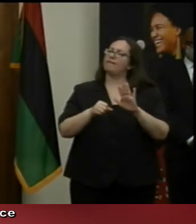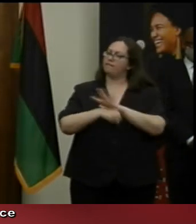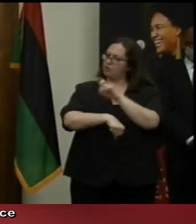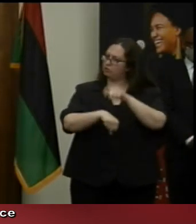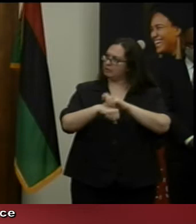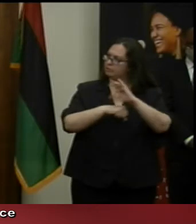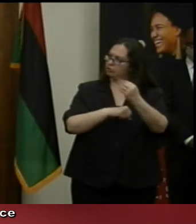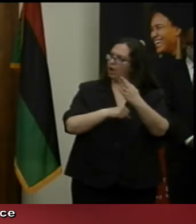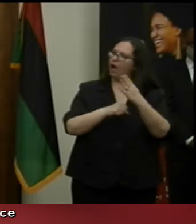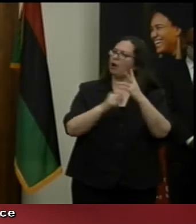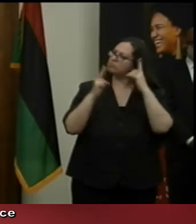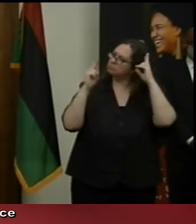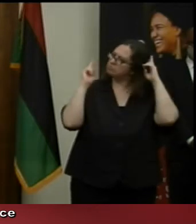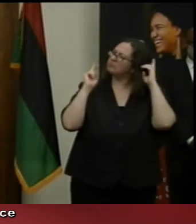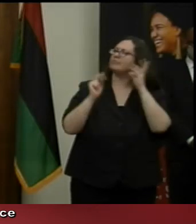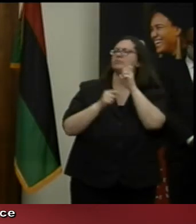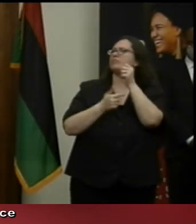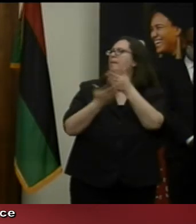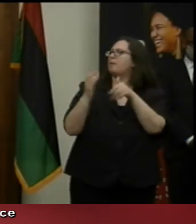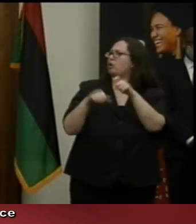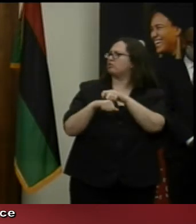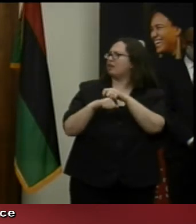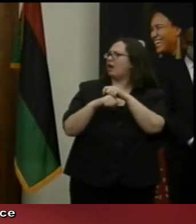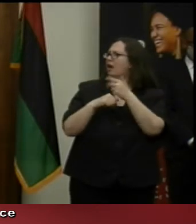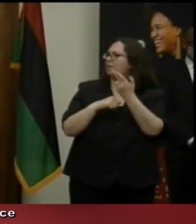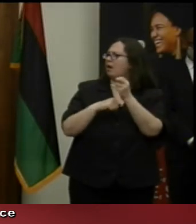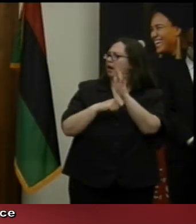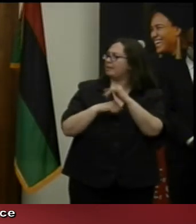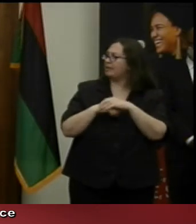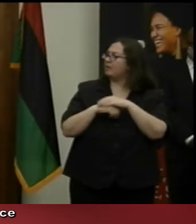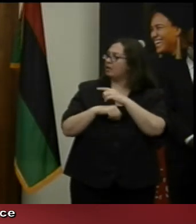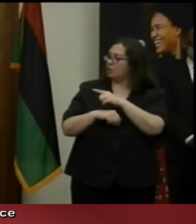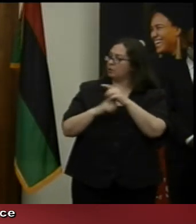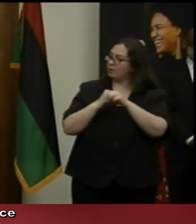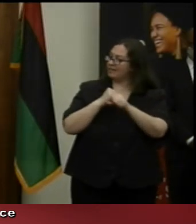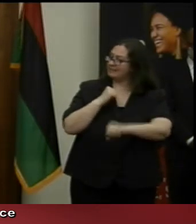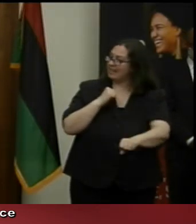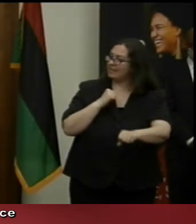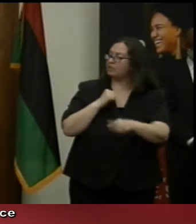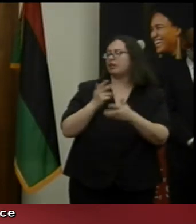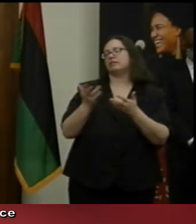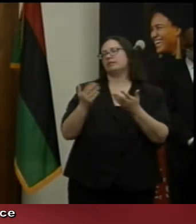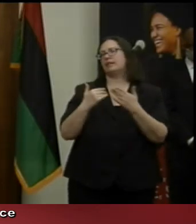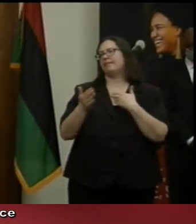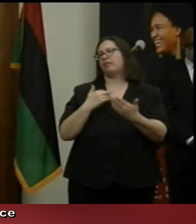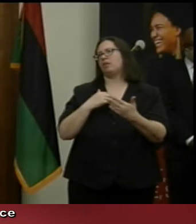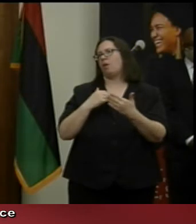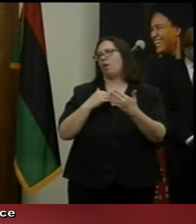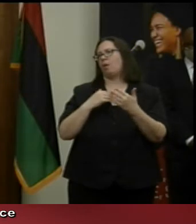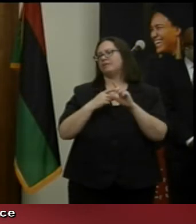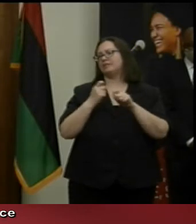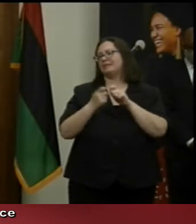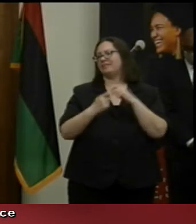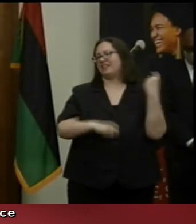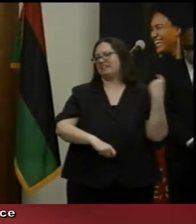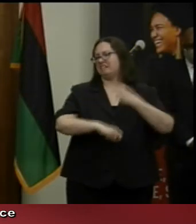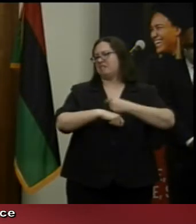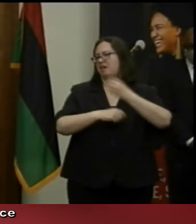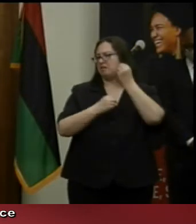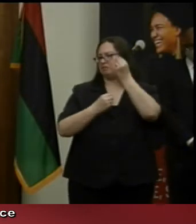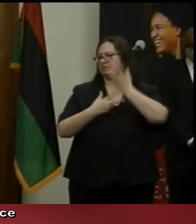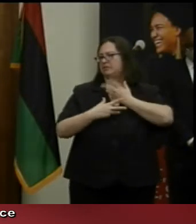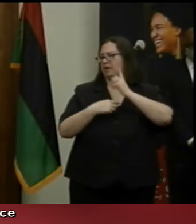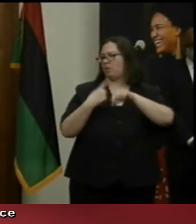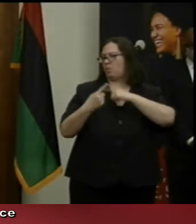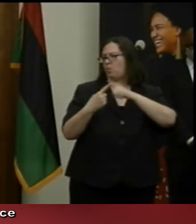it's not a part-time hobby thing. Your extension, even though you didn't put a lid on it, you said you'll revisit it hopefully